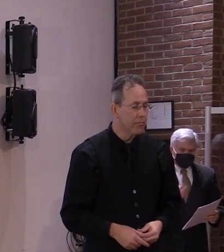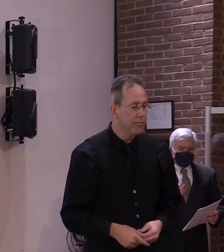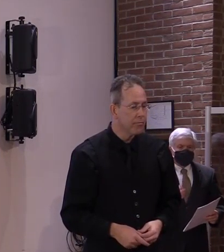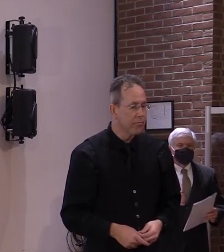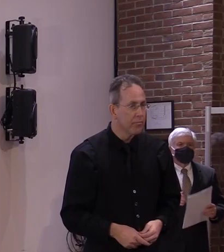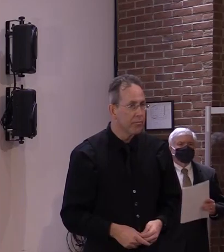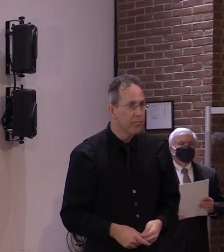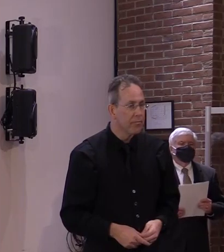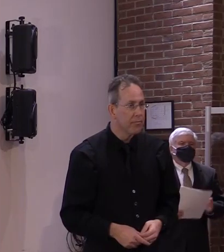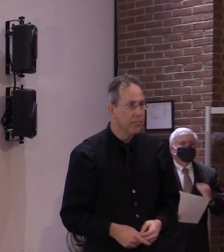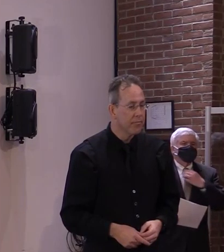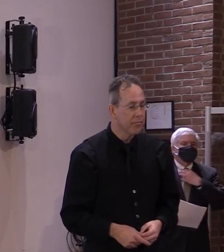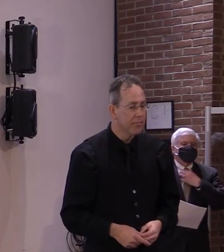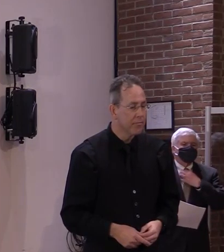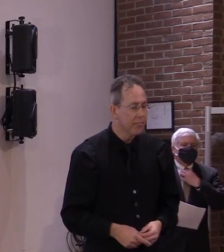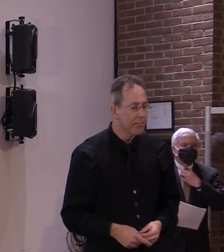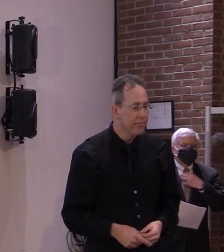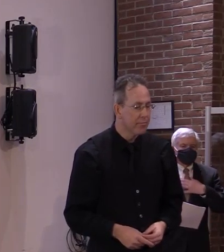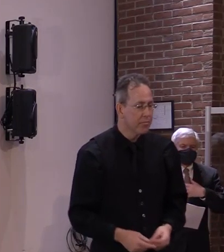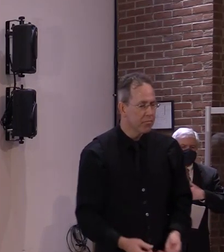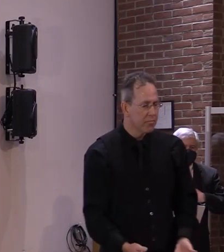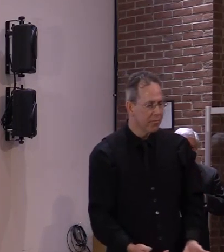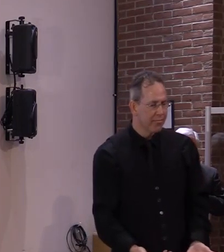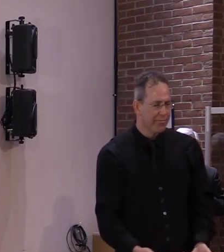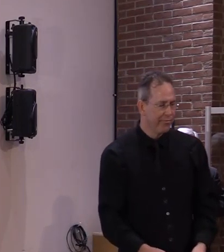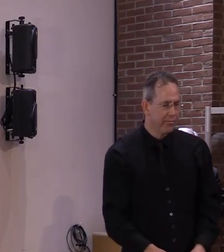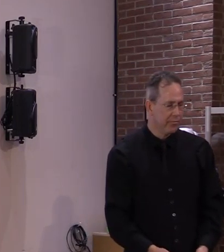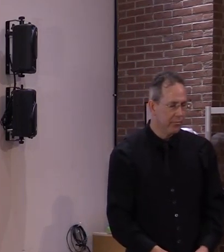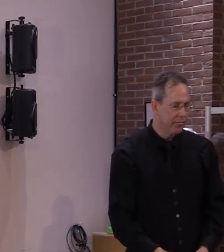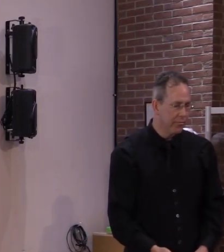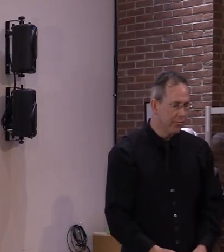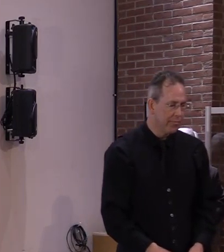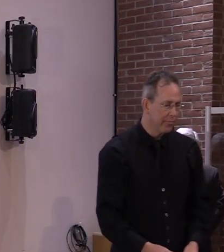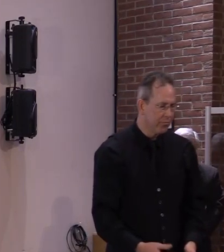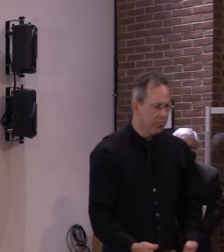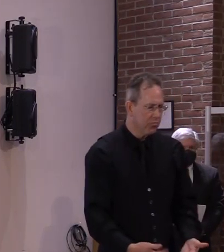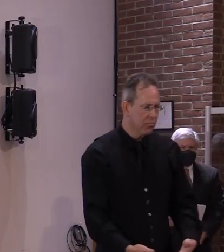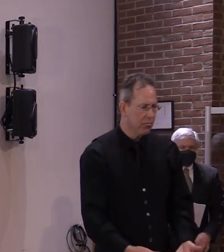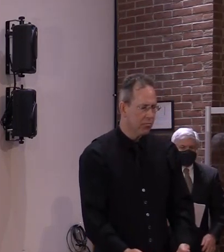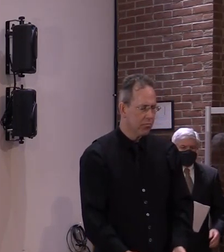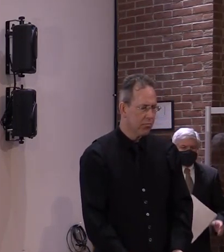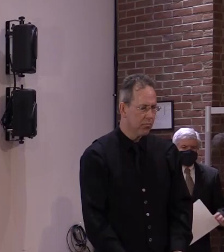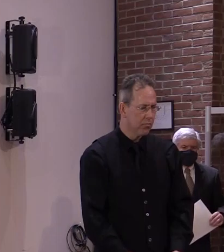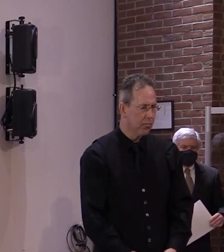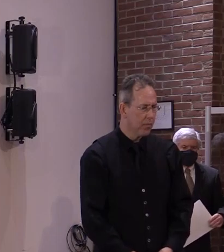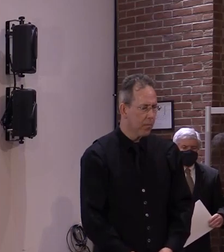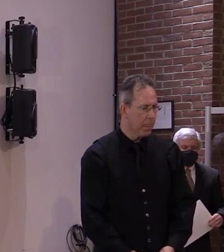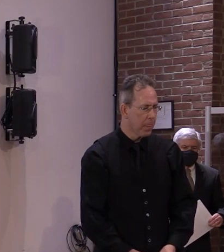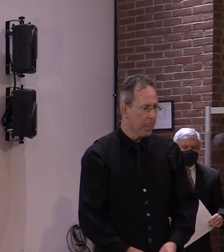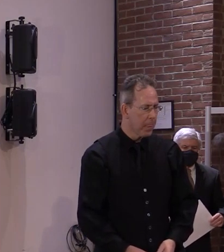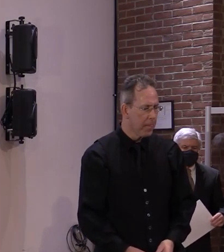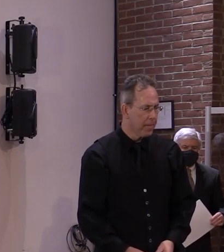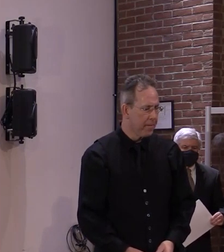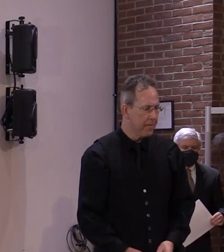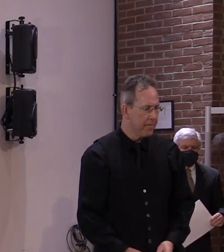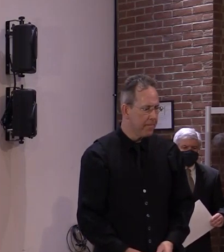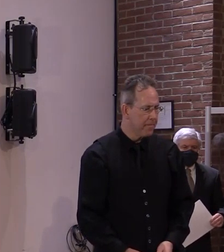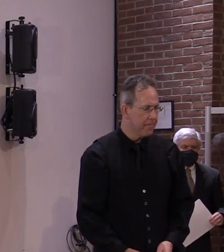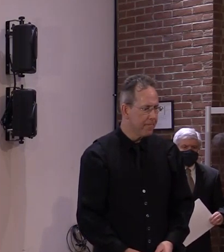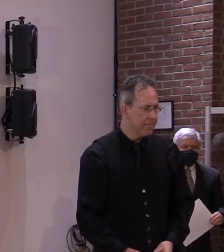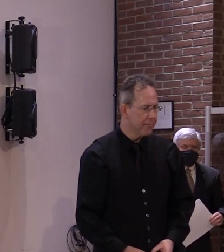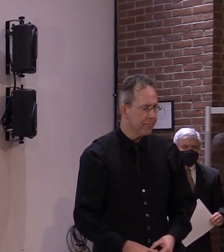Good morning. You've kind of touched on this, but I just like you to address some of the frustration that we are